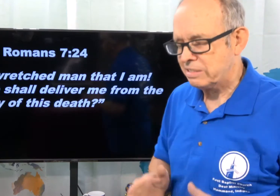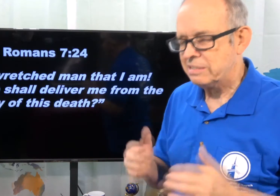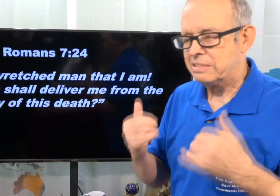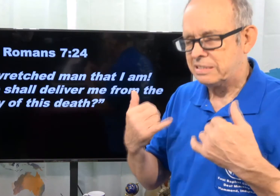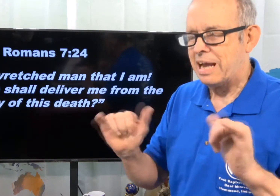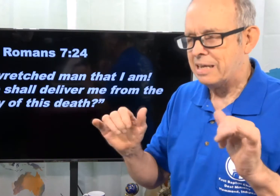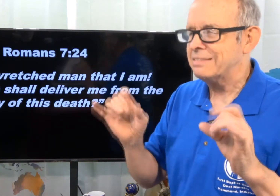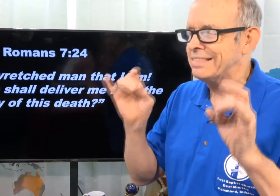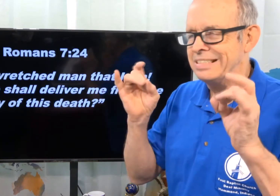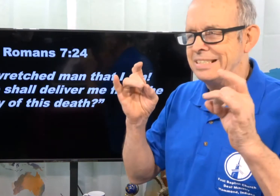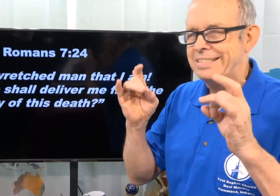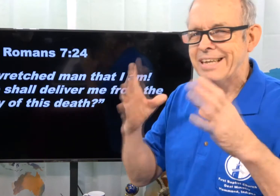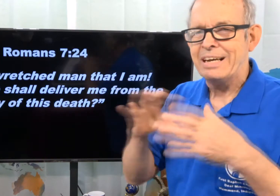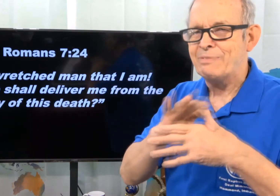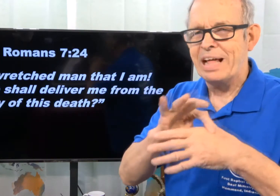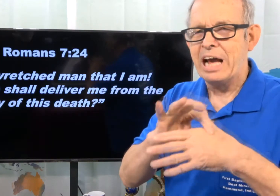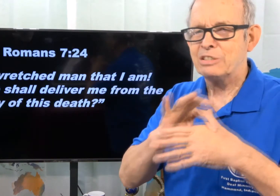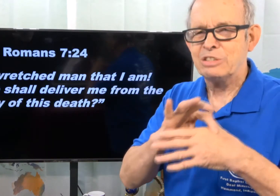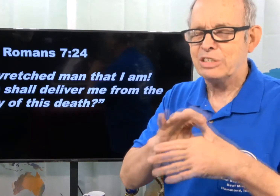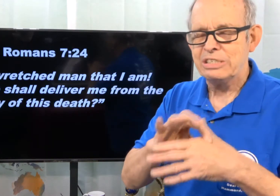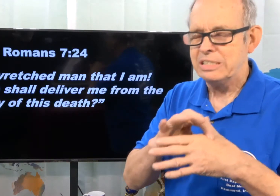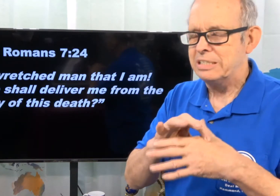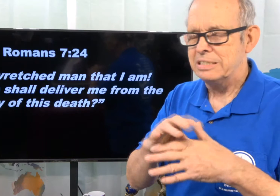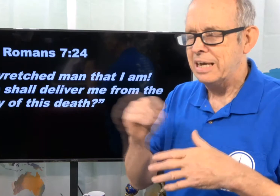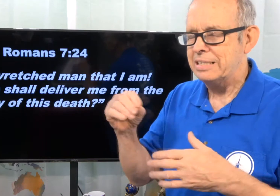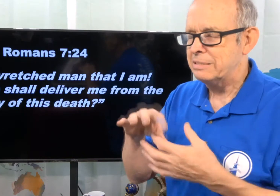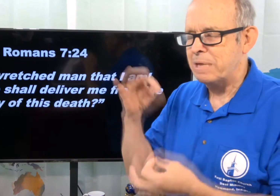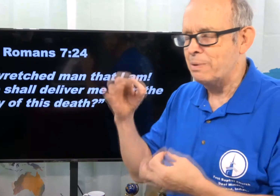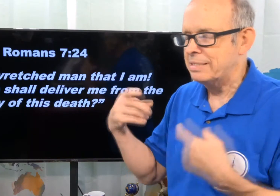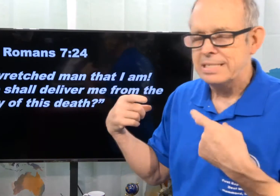Christian share. Flesh and spirit.